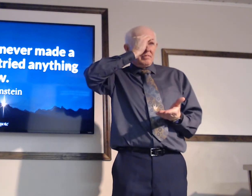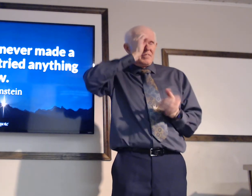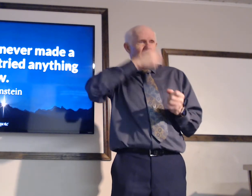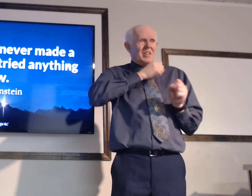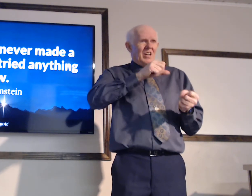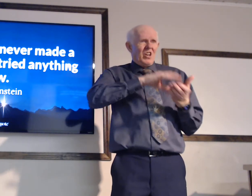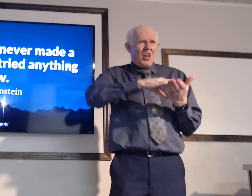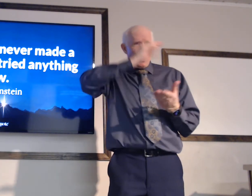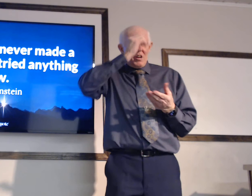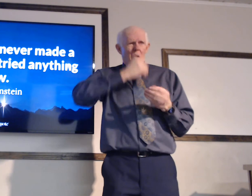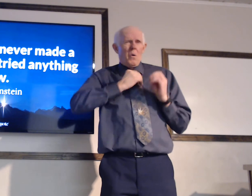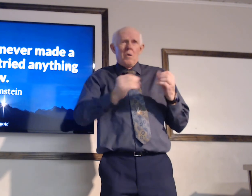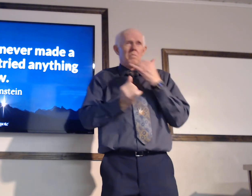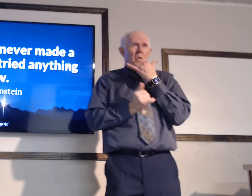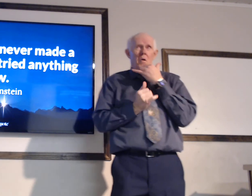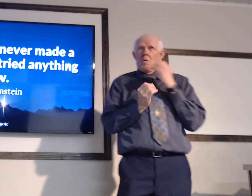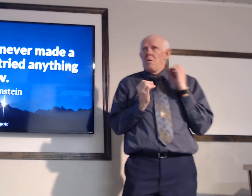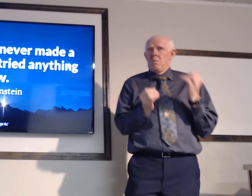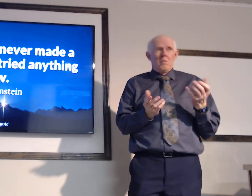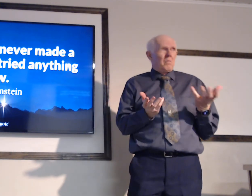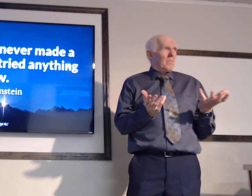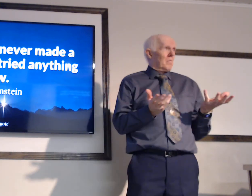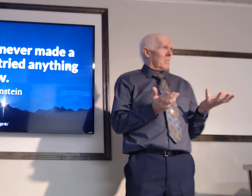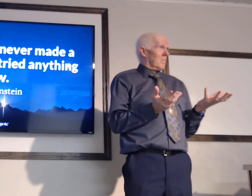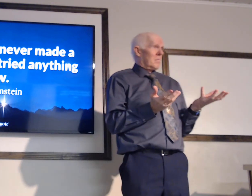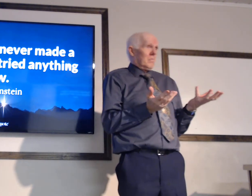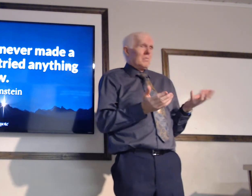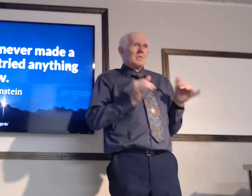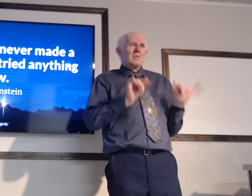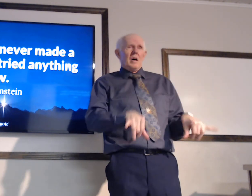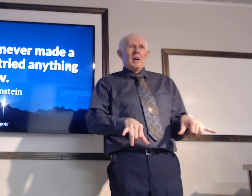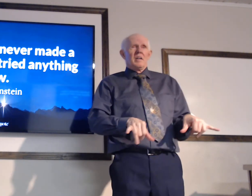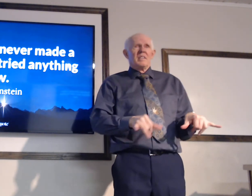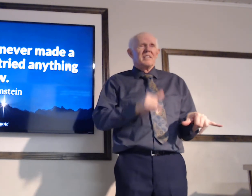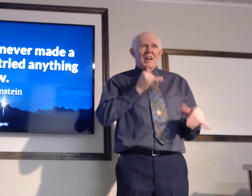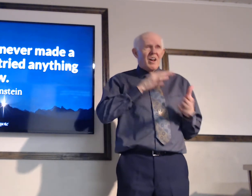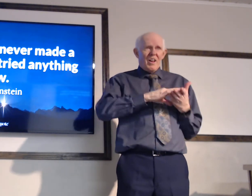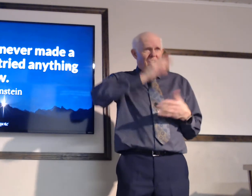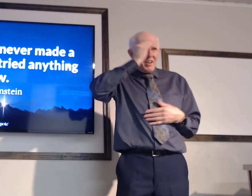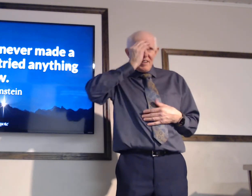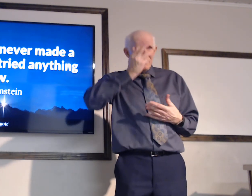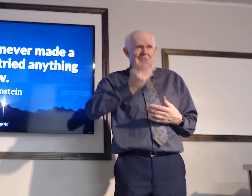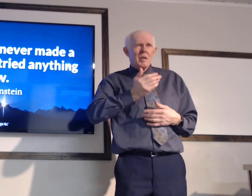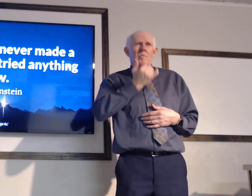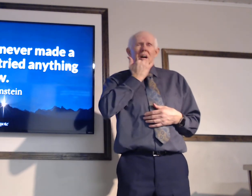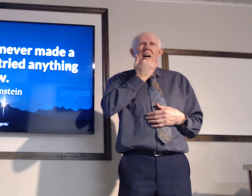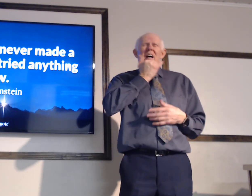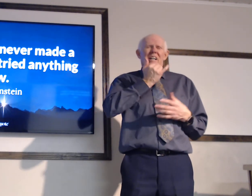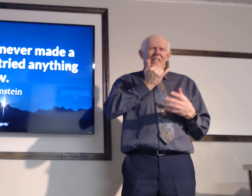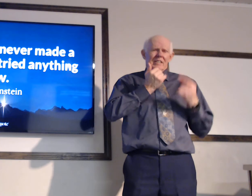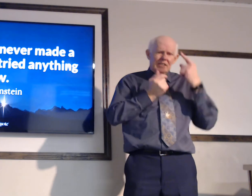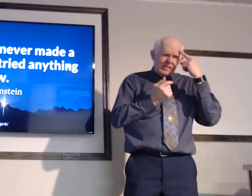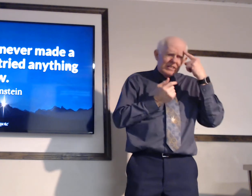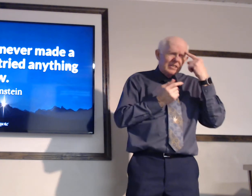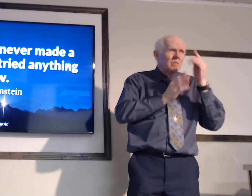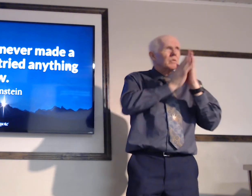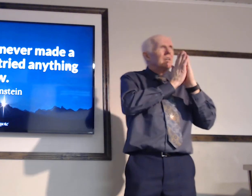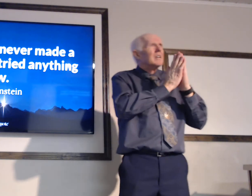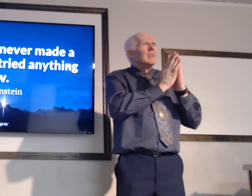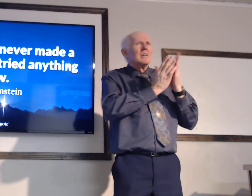Sometimes we learn from our mistakes. If we had no mistakes, it'd be the same. We never learn. But mistakes help